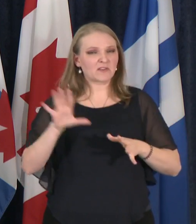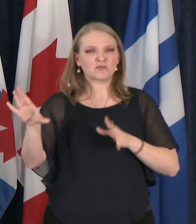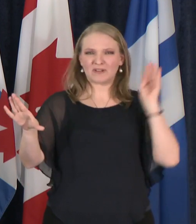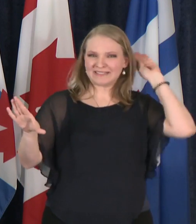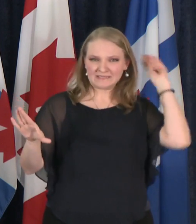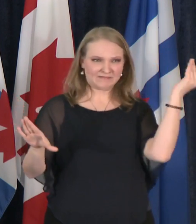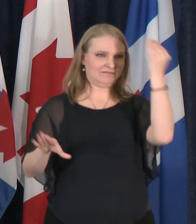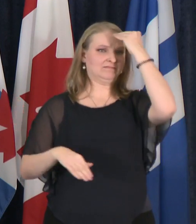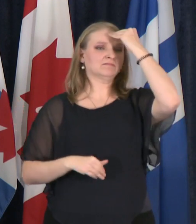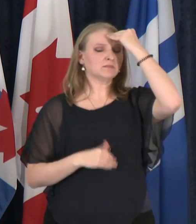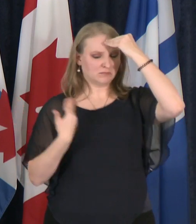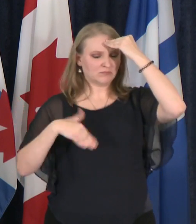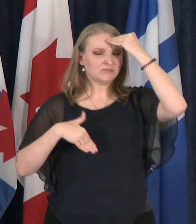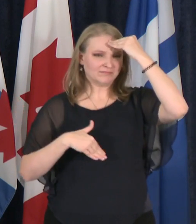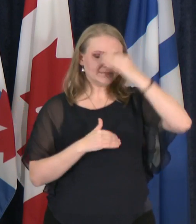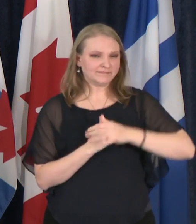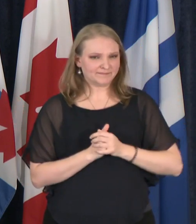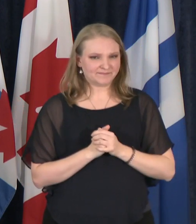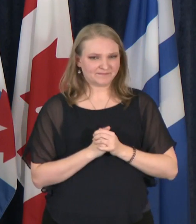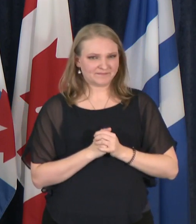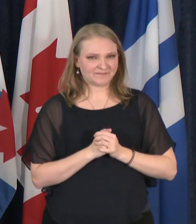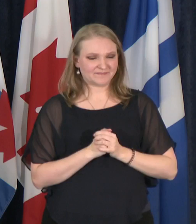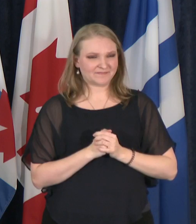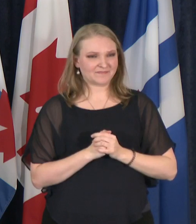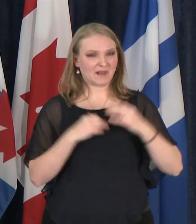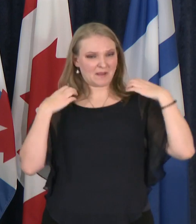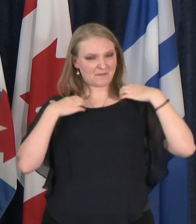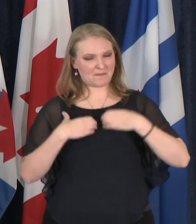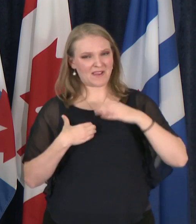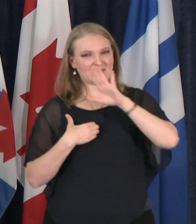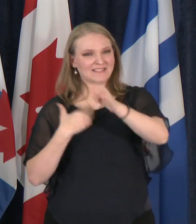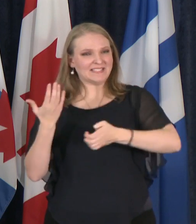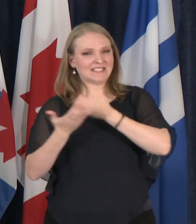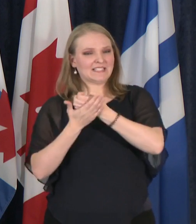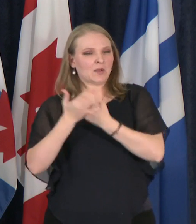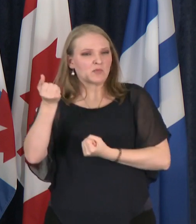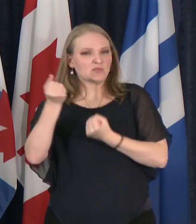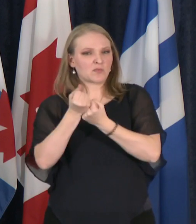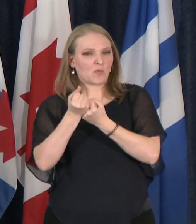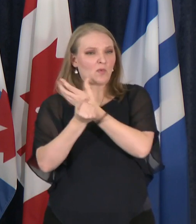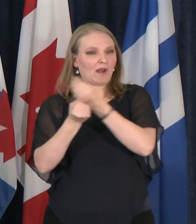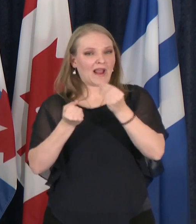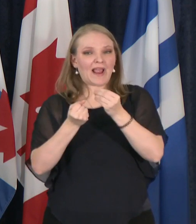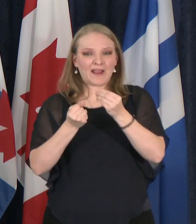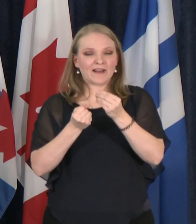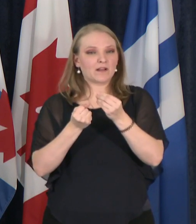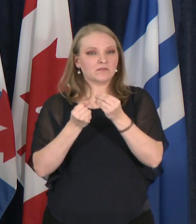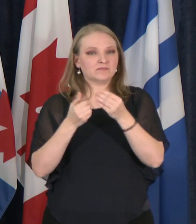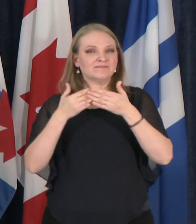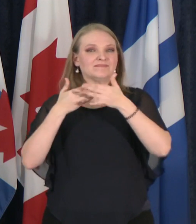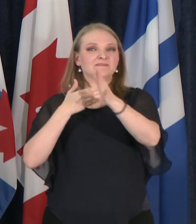have convened the mayor's Economic Support and Recovery Task Force.